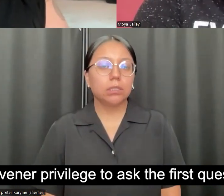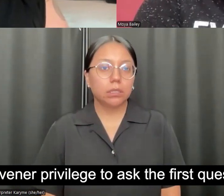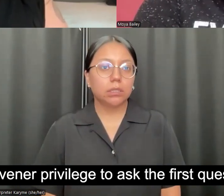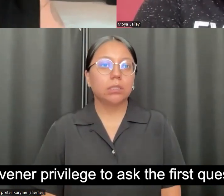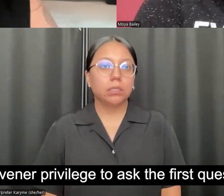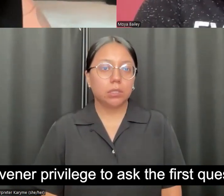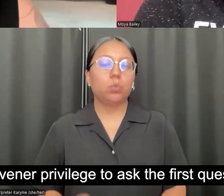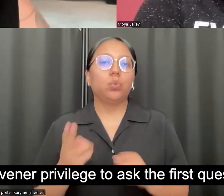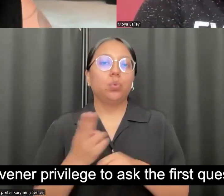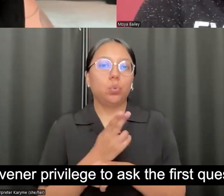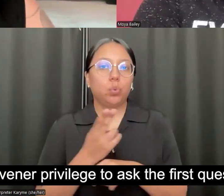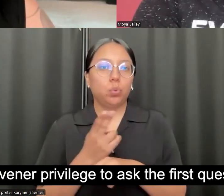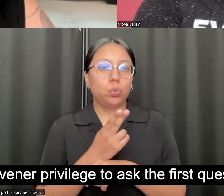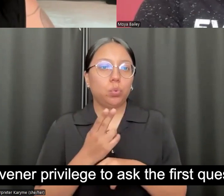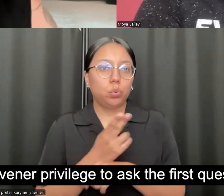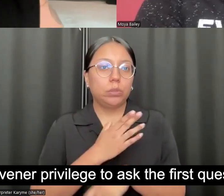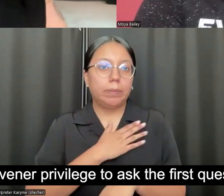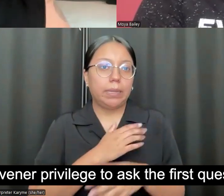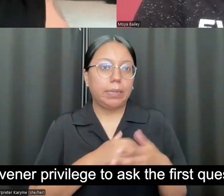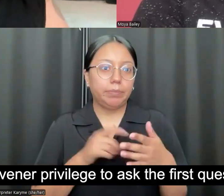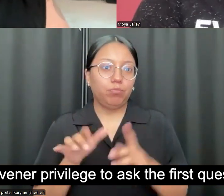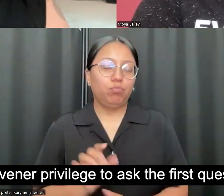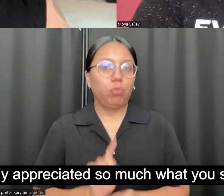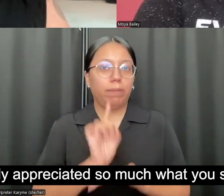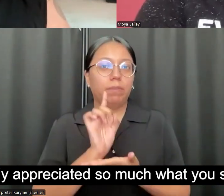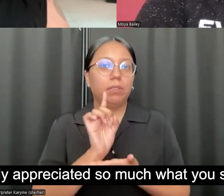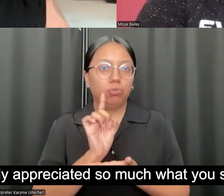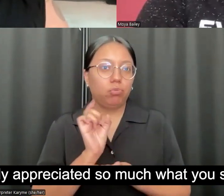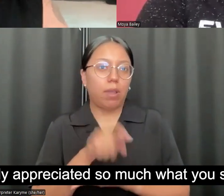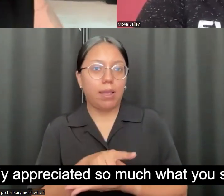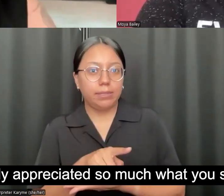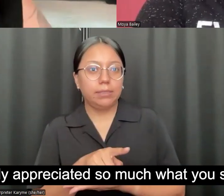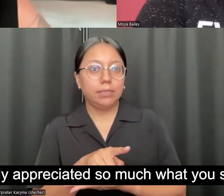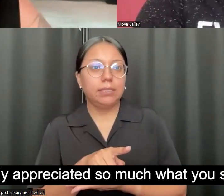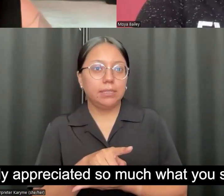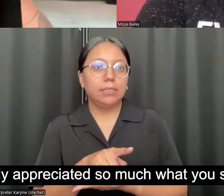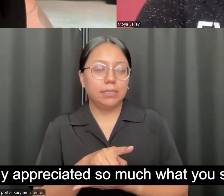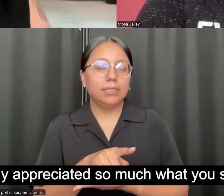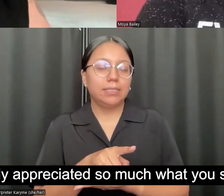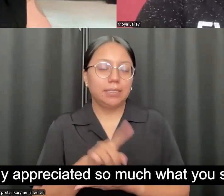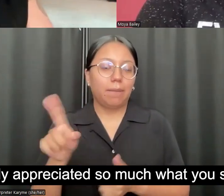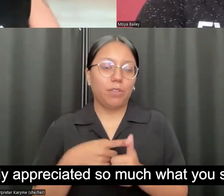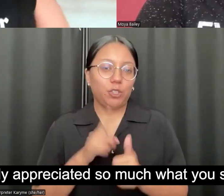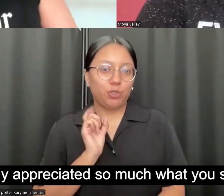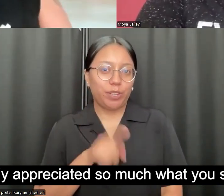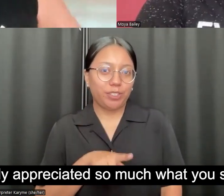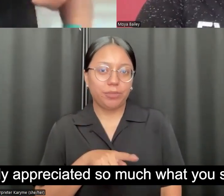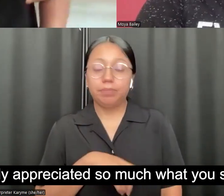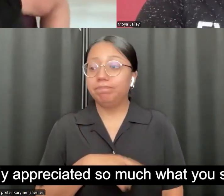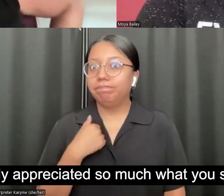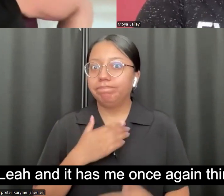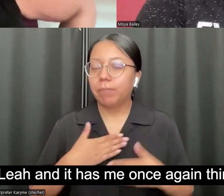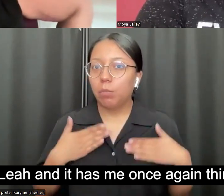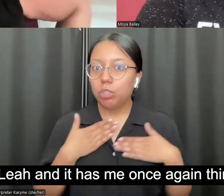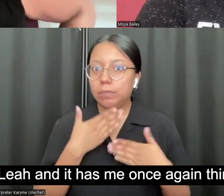convener privilege to ask a first question. I just really appreciated so much what you shared with